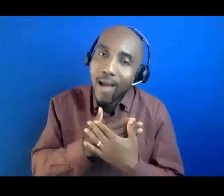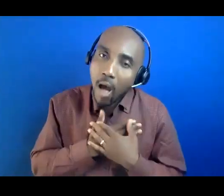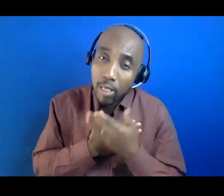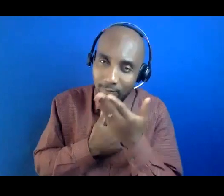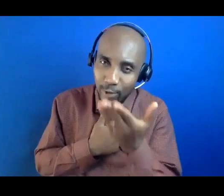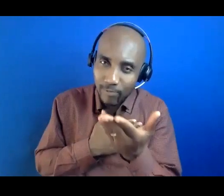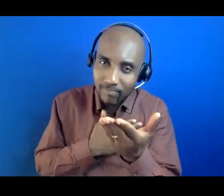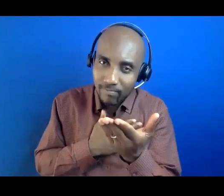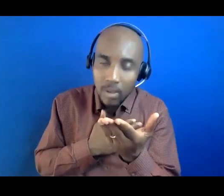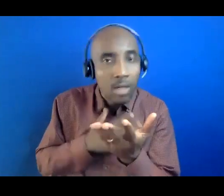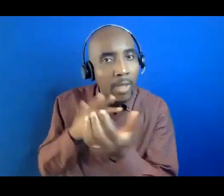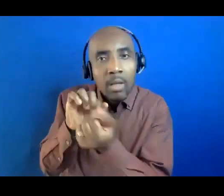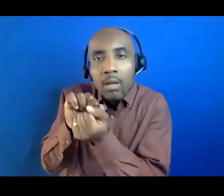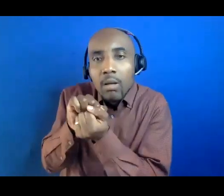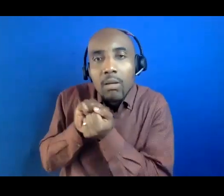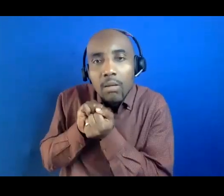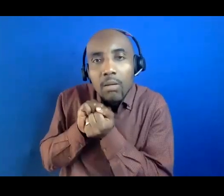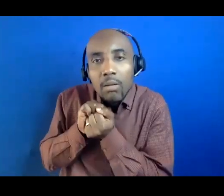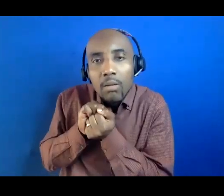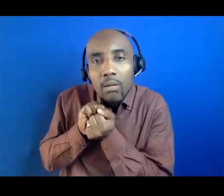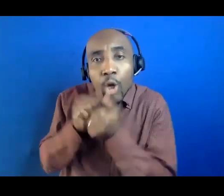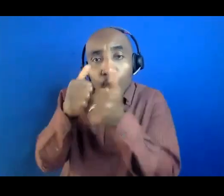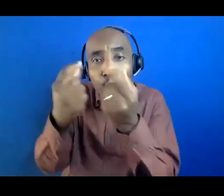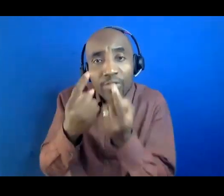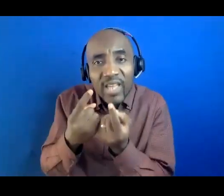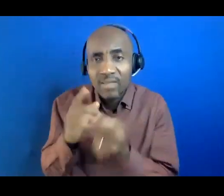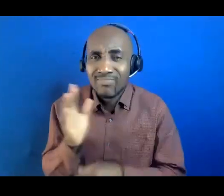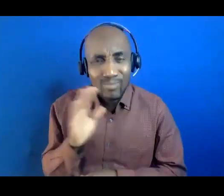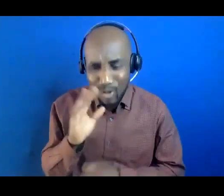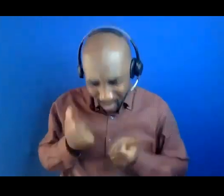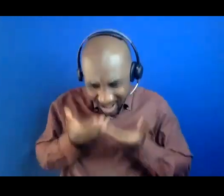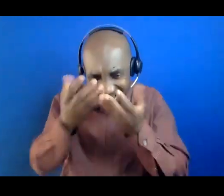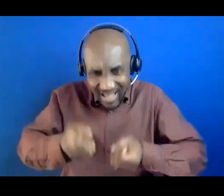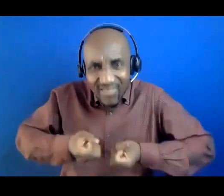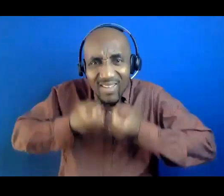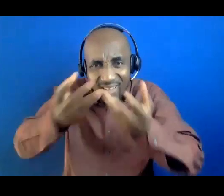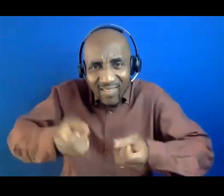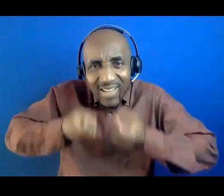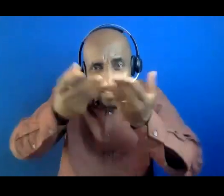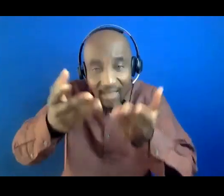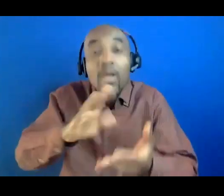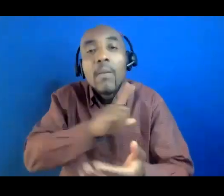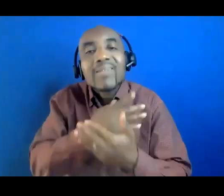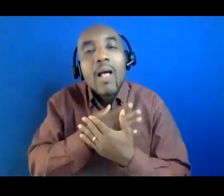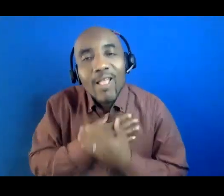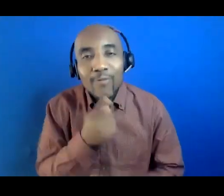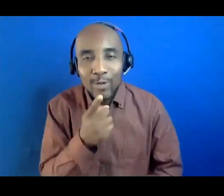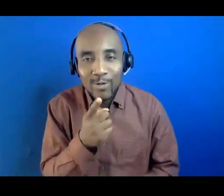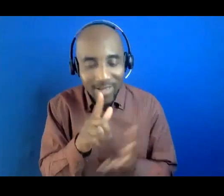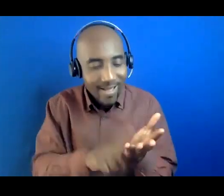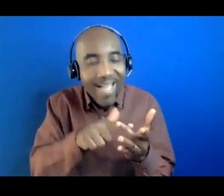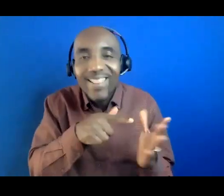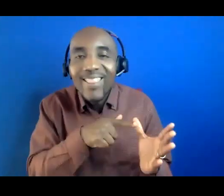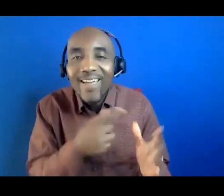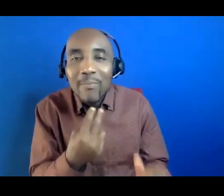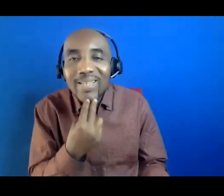I withhold no good thing from you because I love you. You know, Leah knows